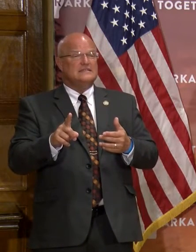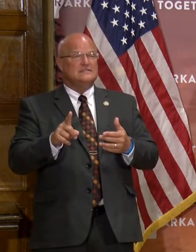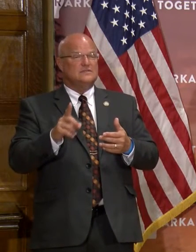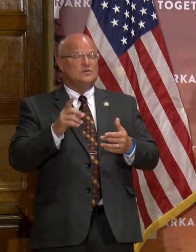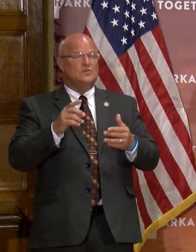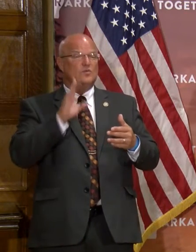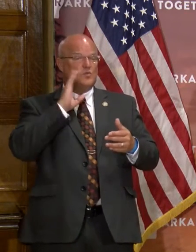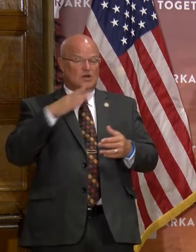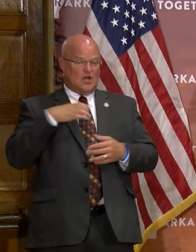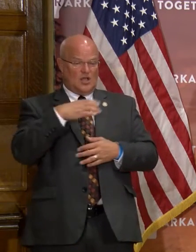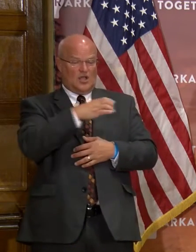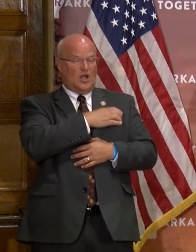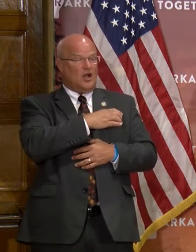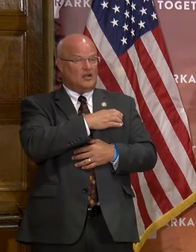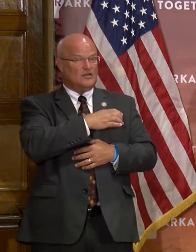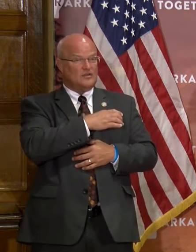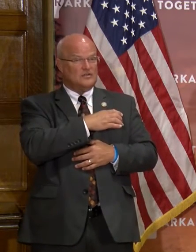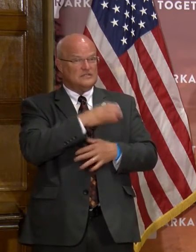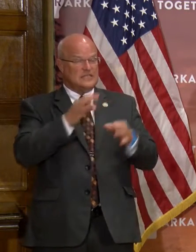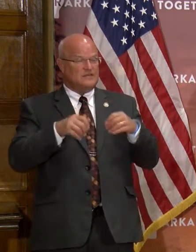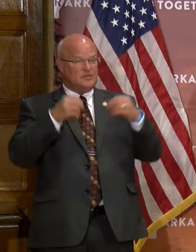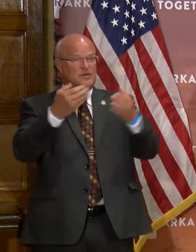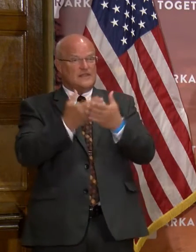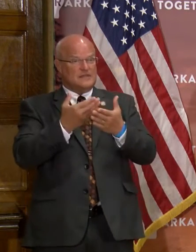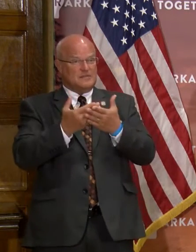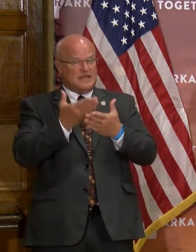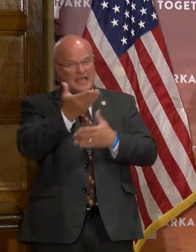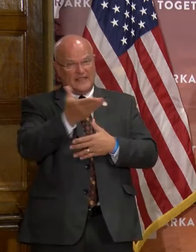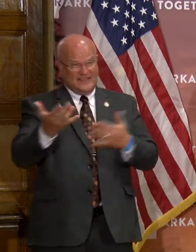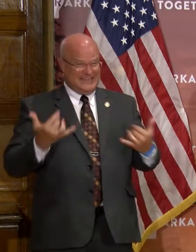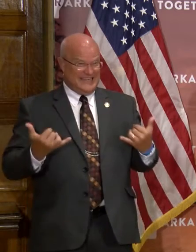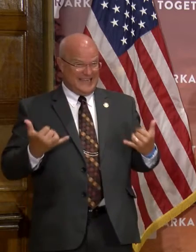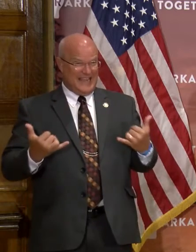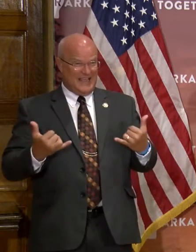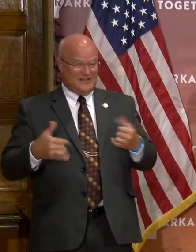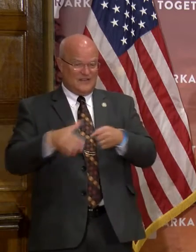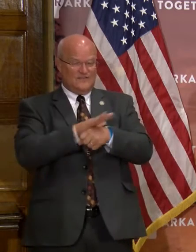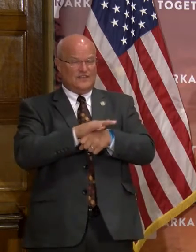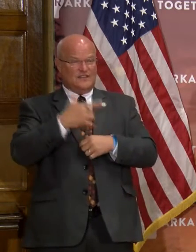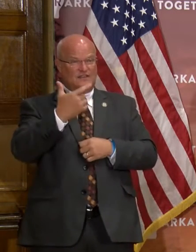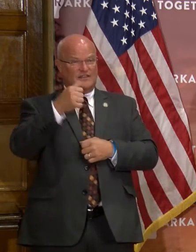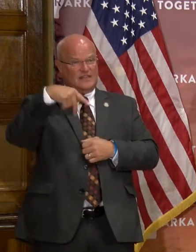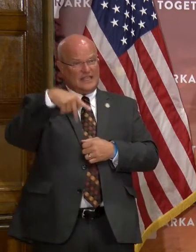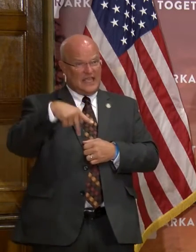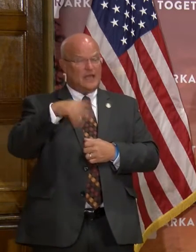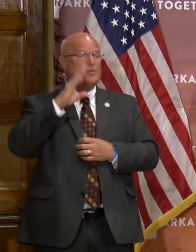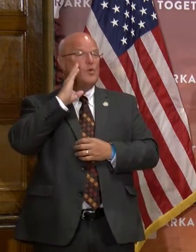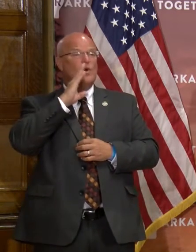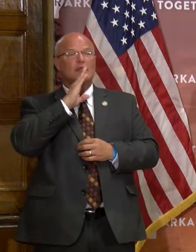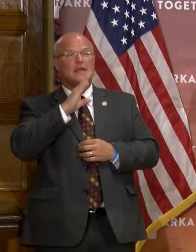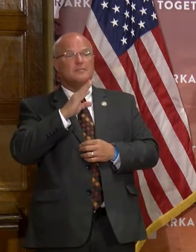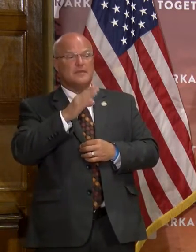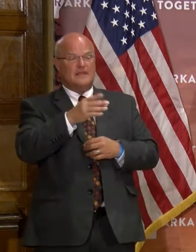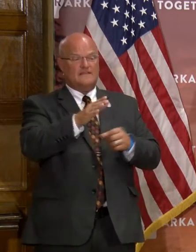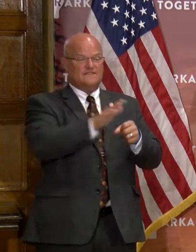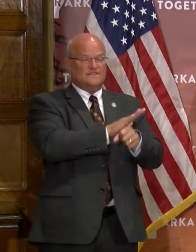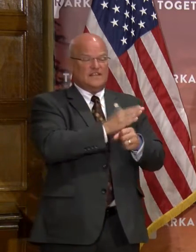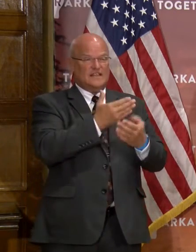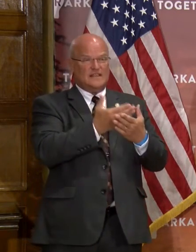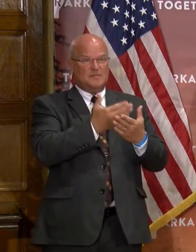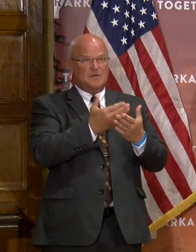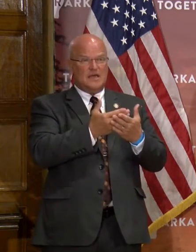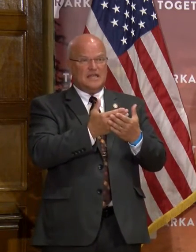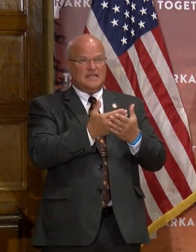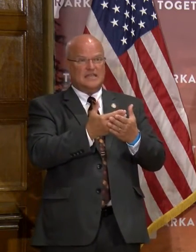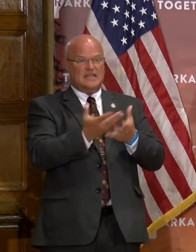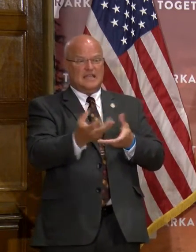will Congress be, if we put this money out there now to fill the gap, will they be replenishing the